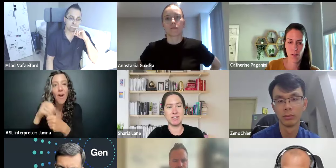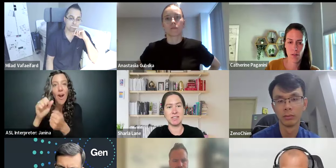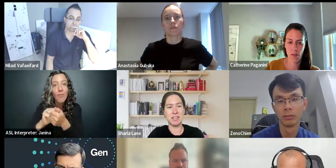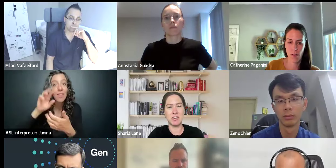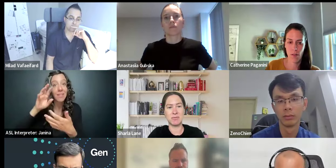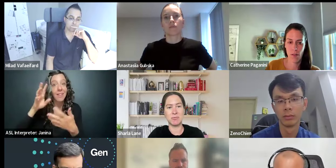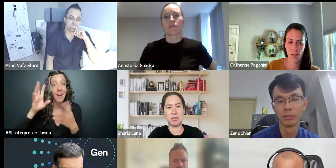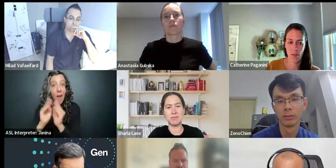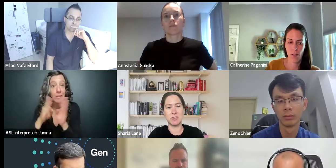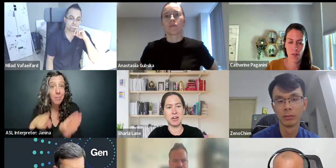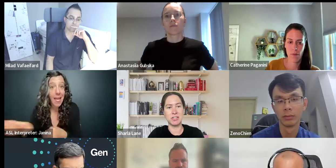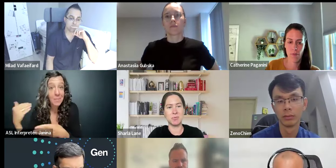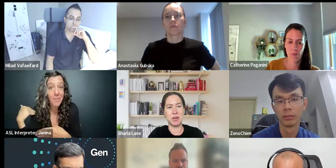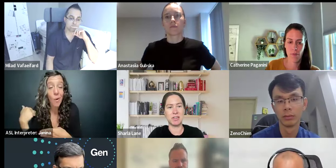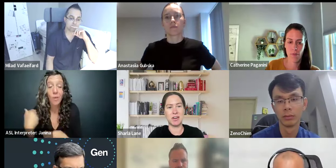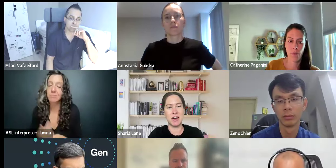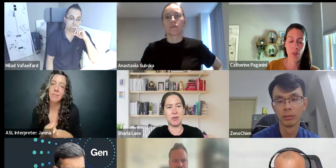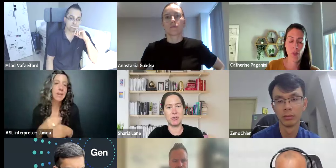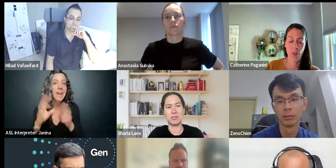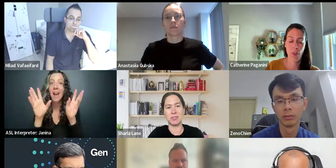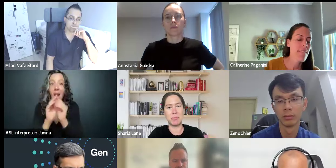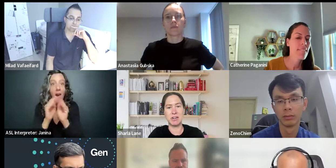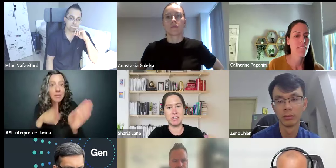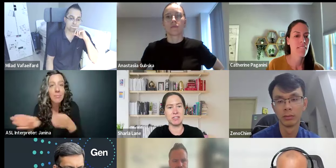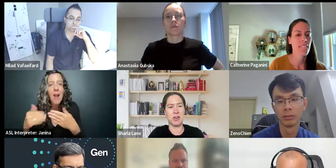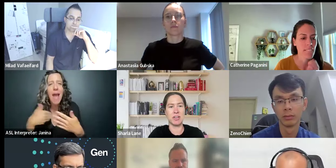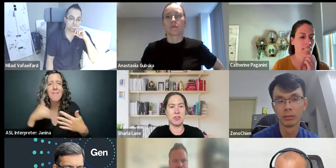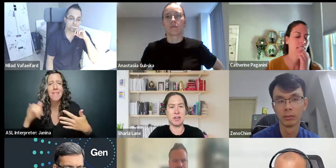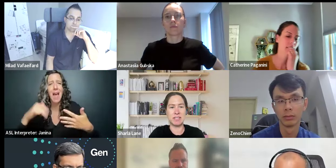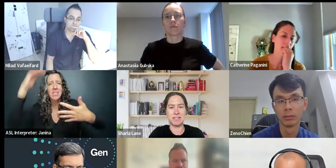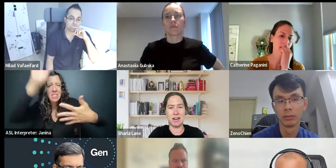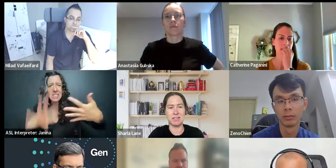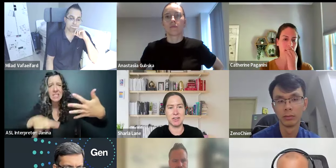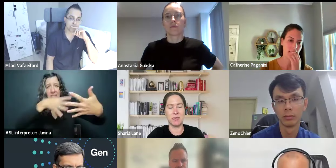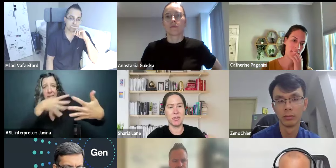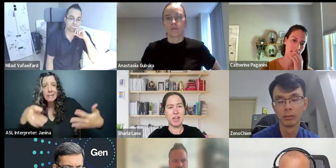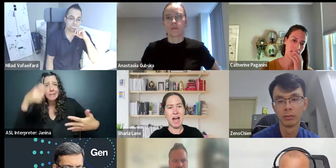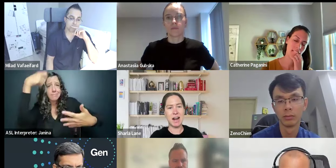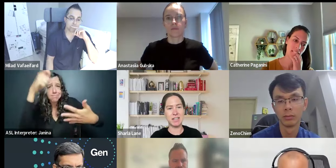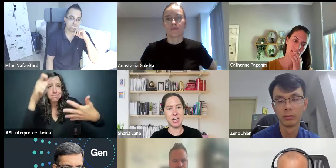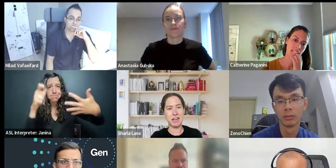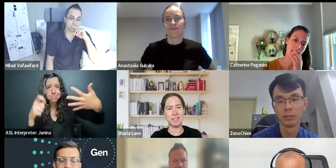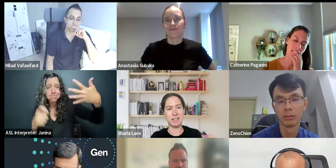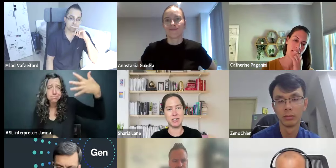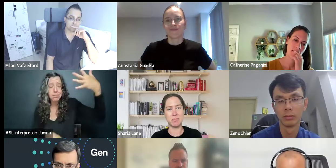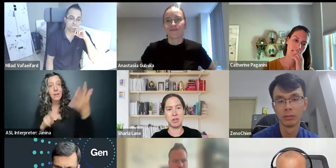the box, you know, what's for lunch, who's the speakers, are the agreements signed? So adding checks that they should put in